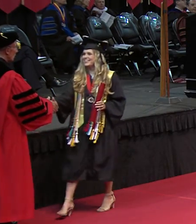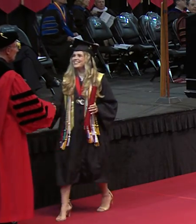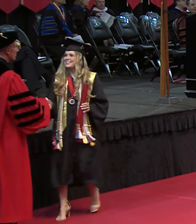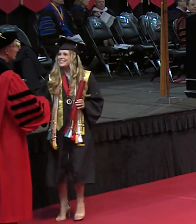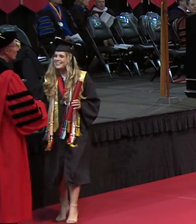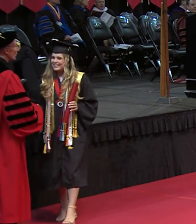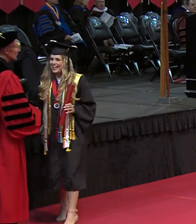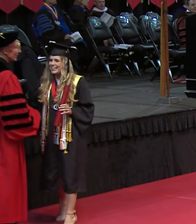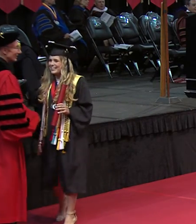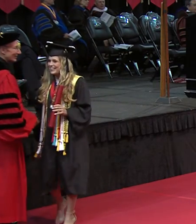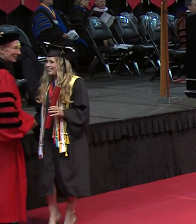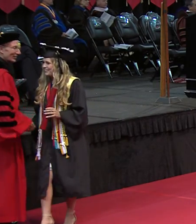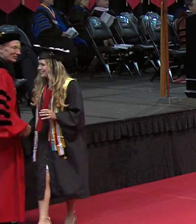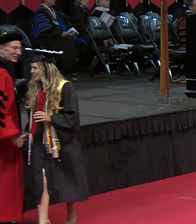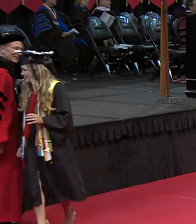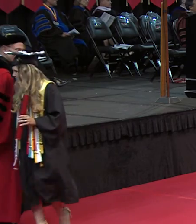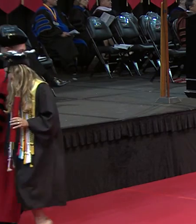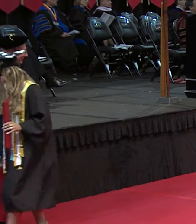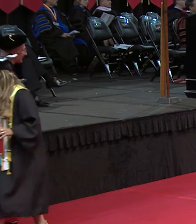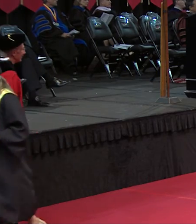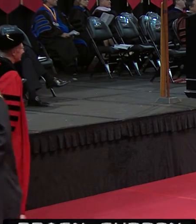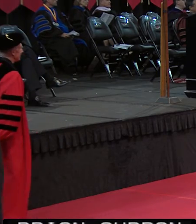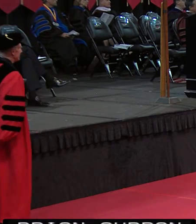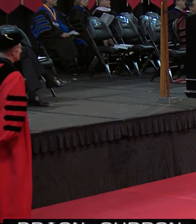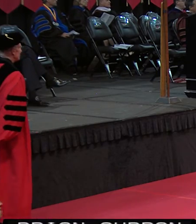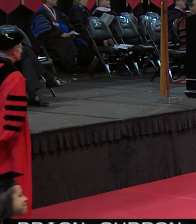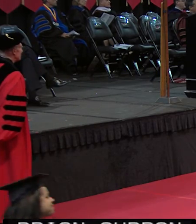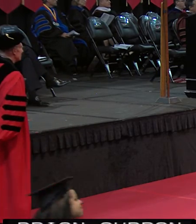Annette Nemiro Ikatan.